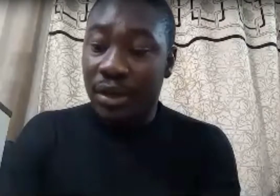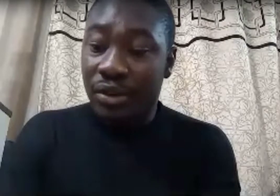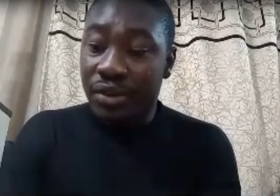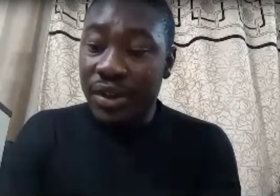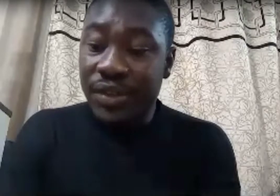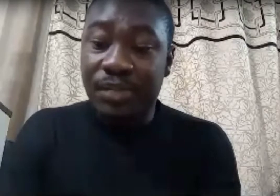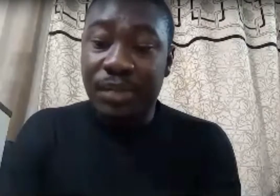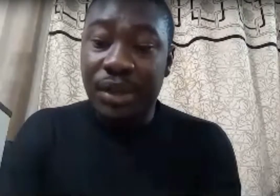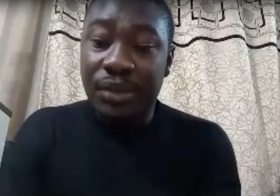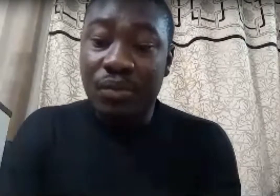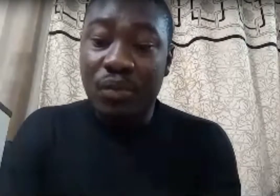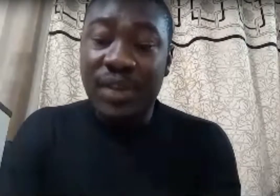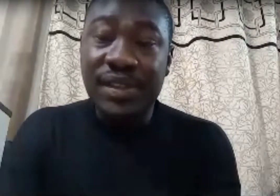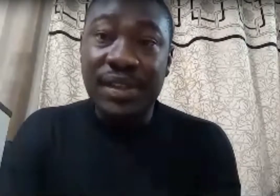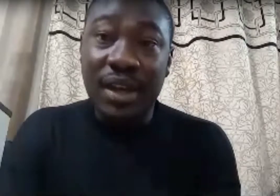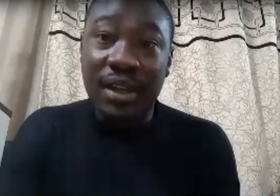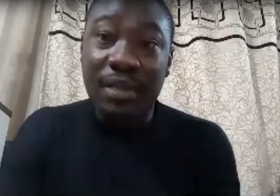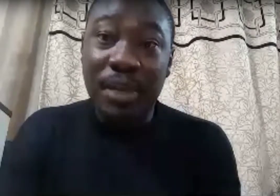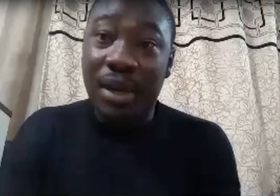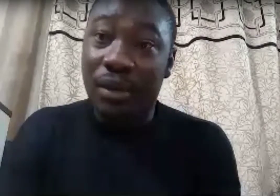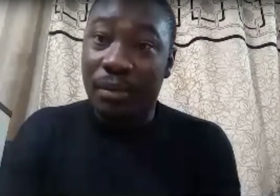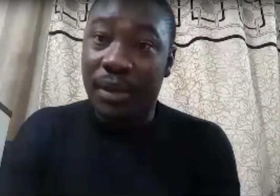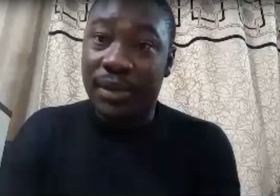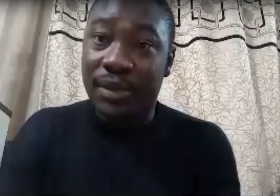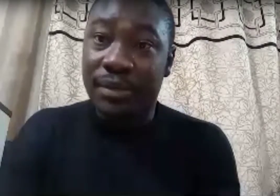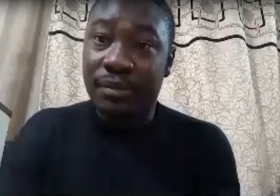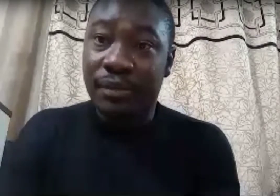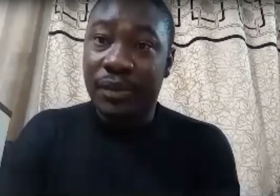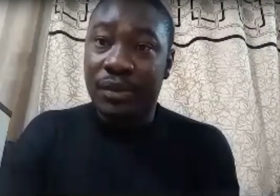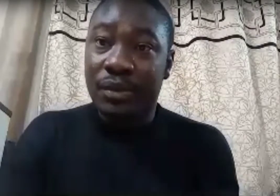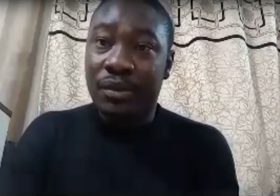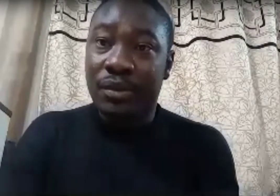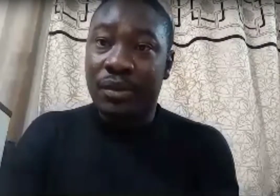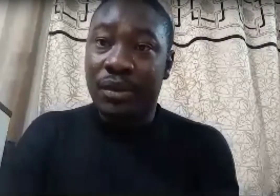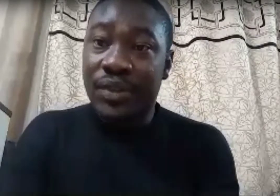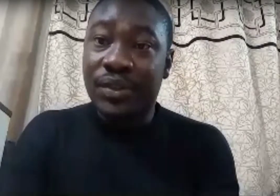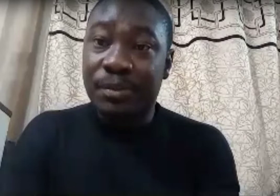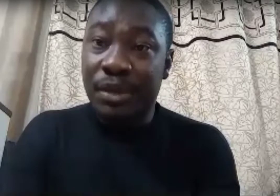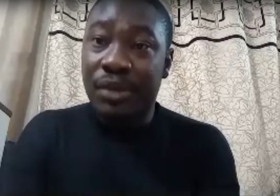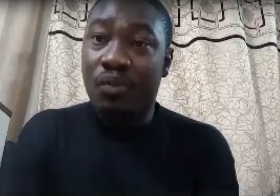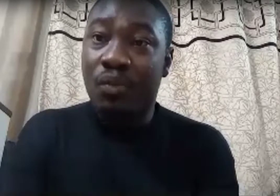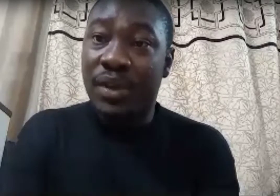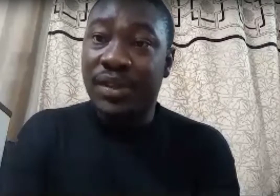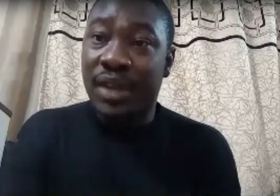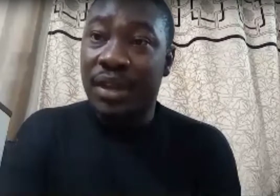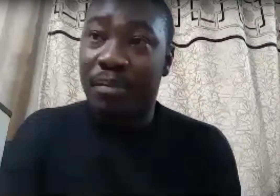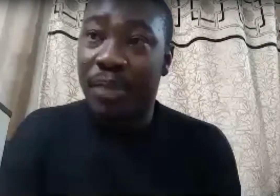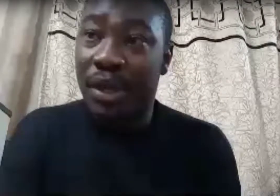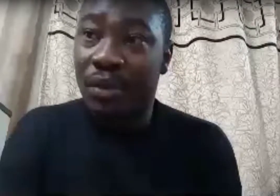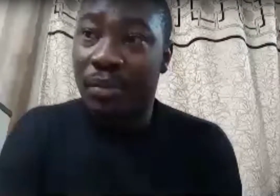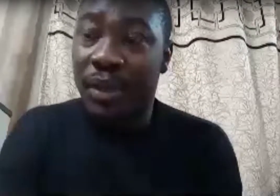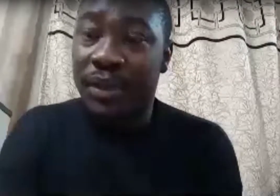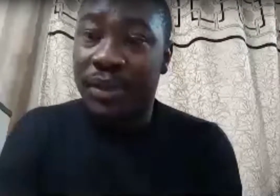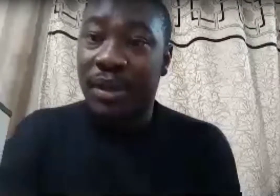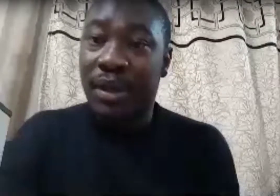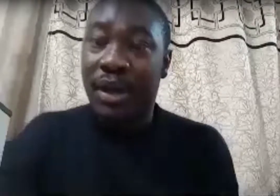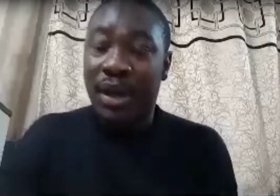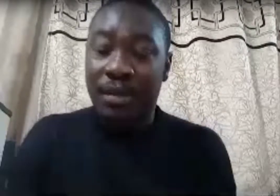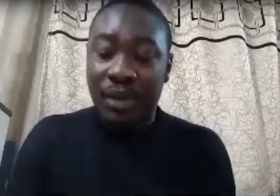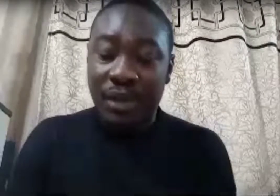speed when signing bigger numbers. I believe Mikey Adelani was able to do that. You can take a cue from that. I'm not